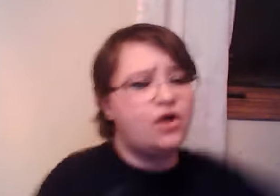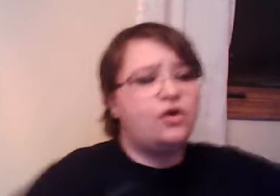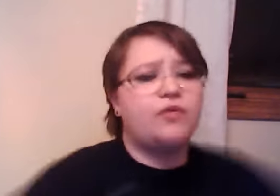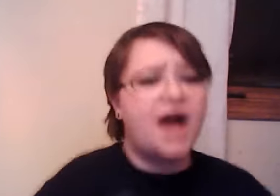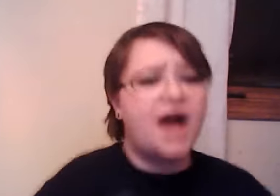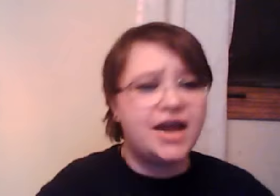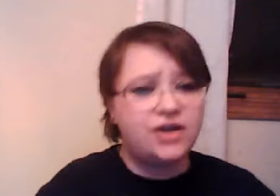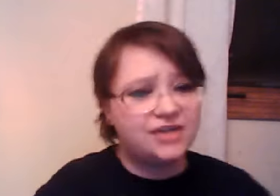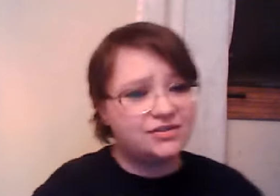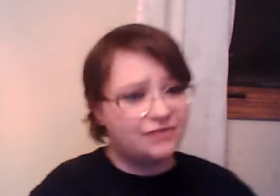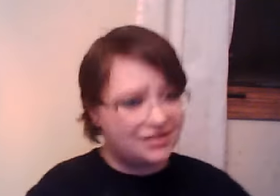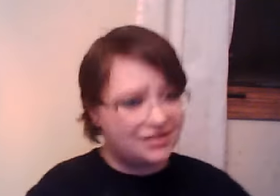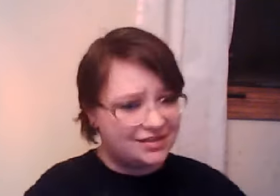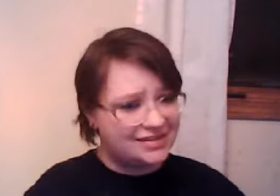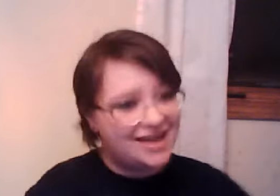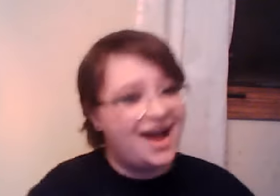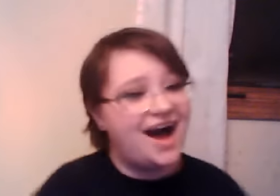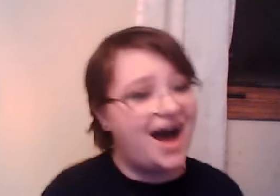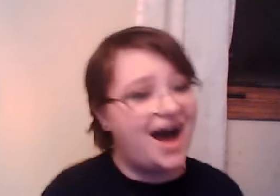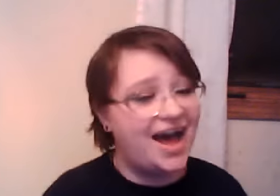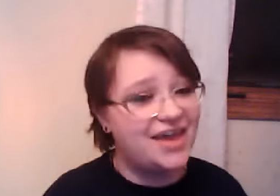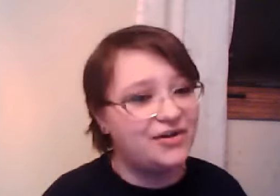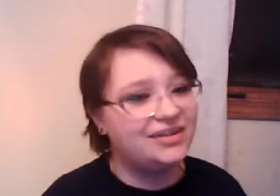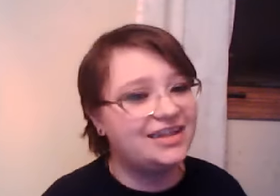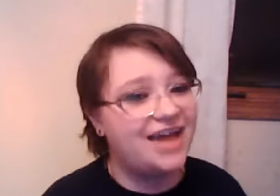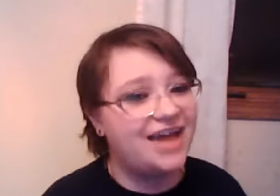or rhinoceroses. I only like